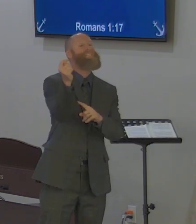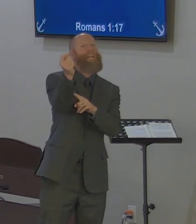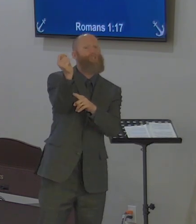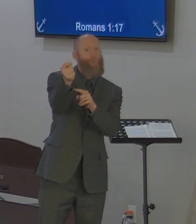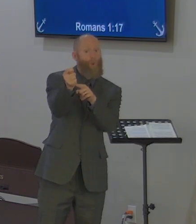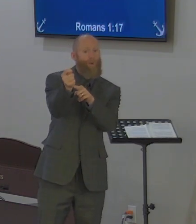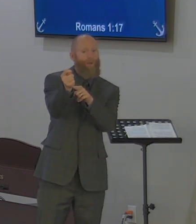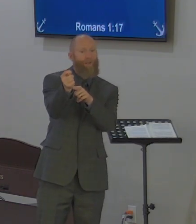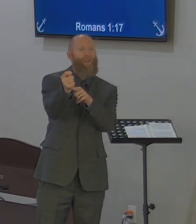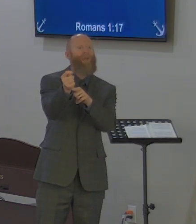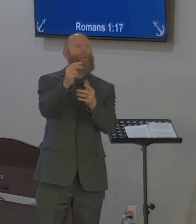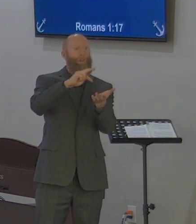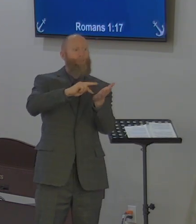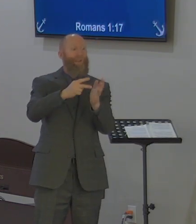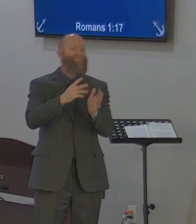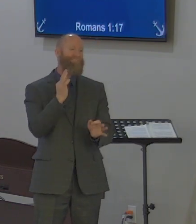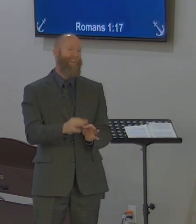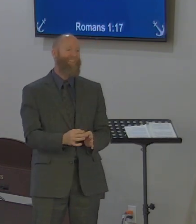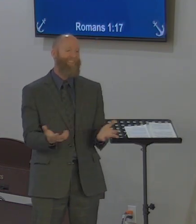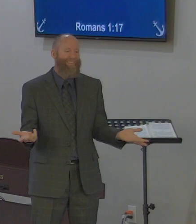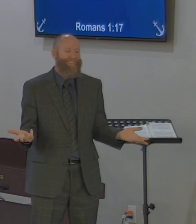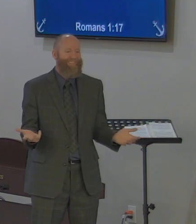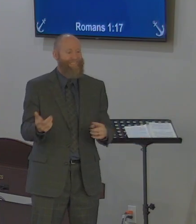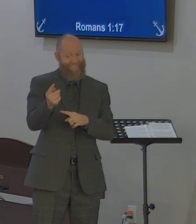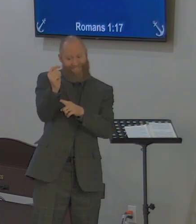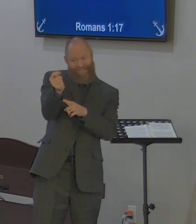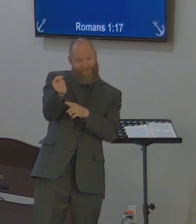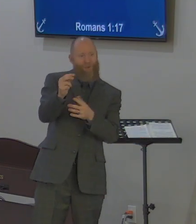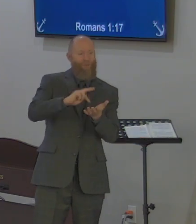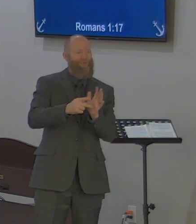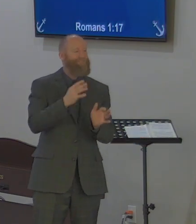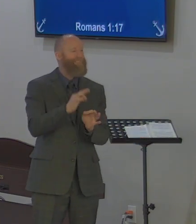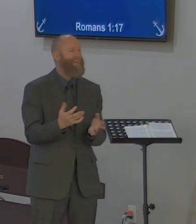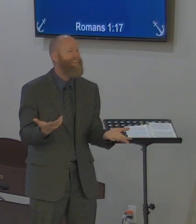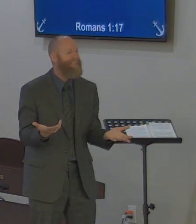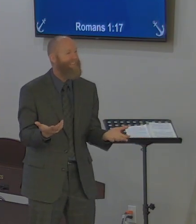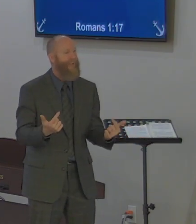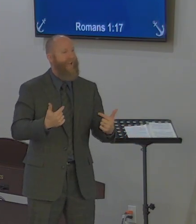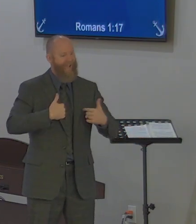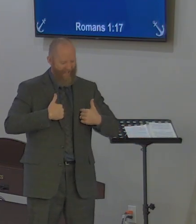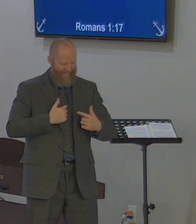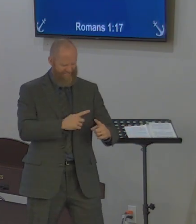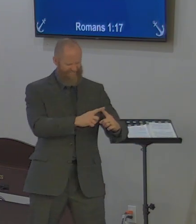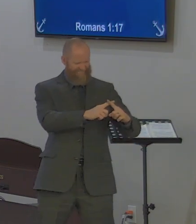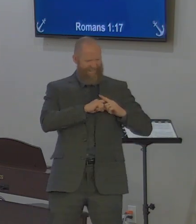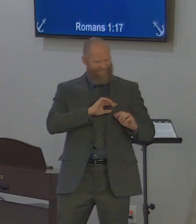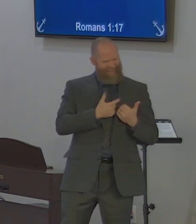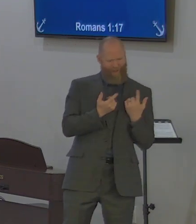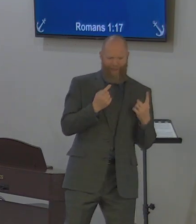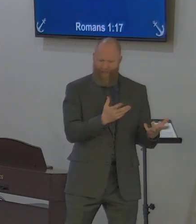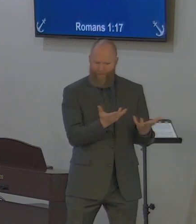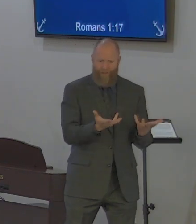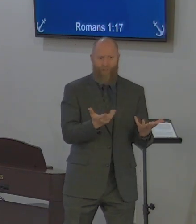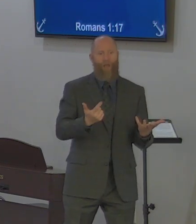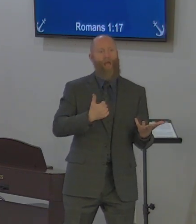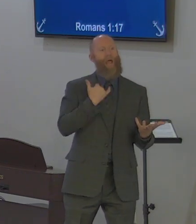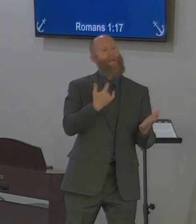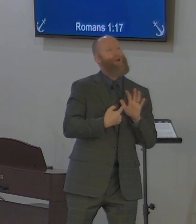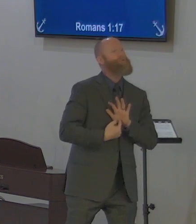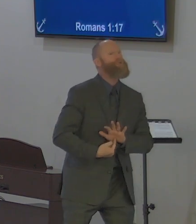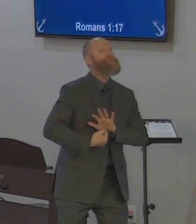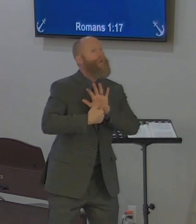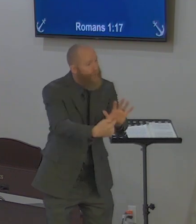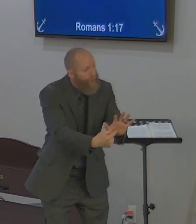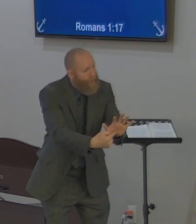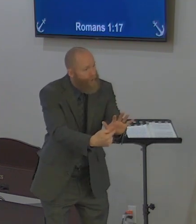right? That's what your testimony is how you came to know, how you came to have faith, and how that faith has grown you, and